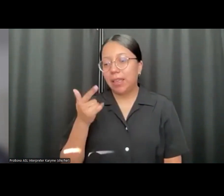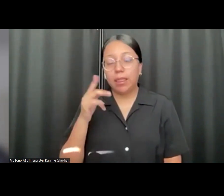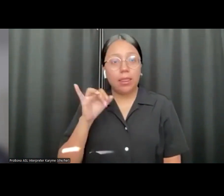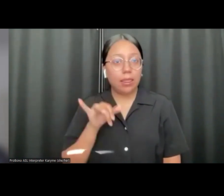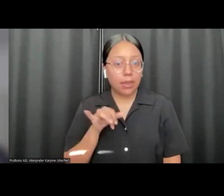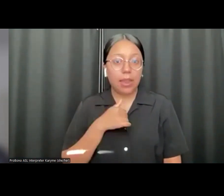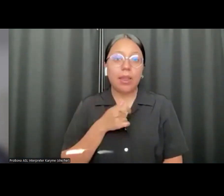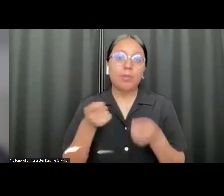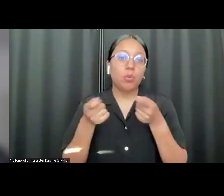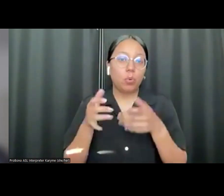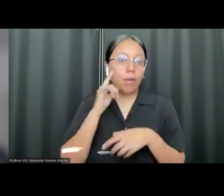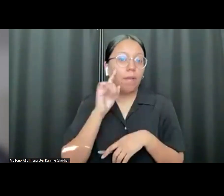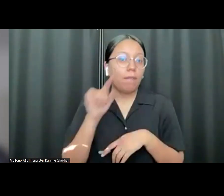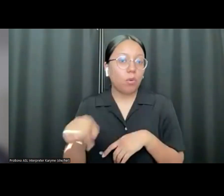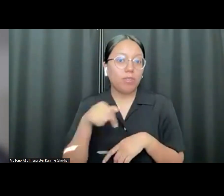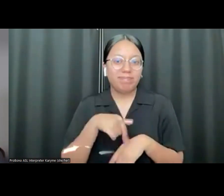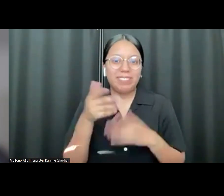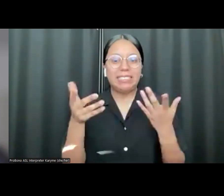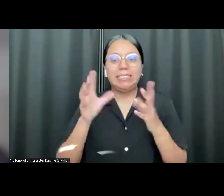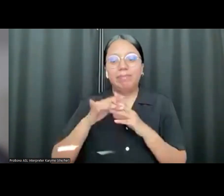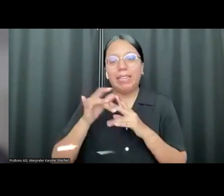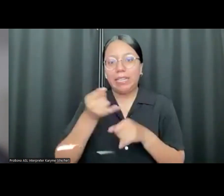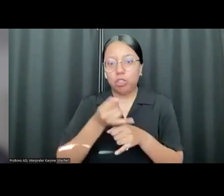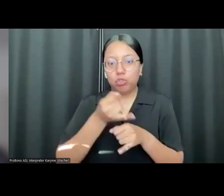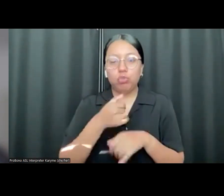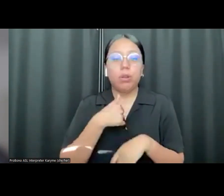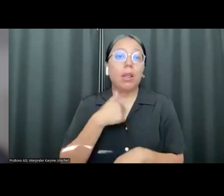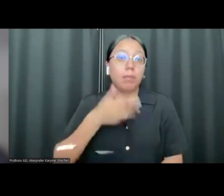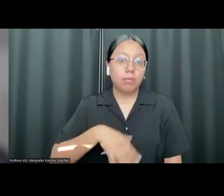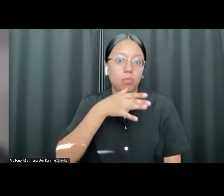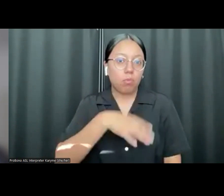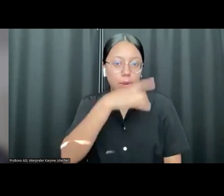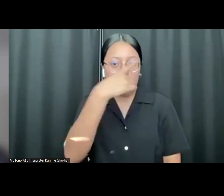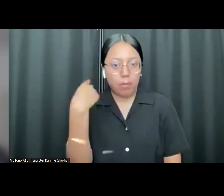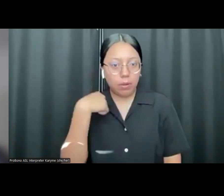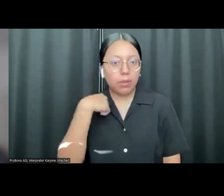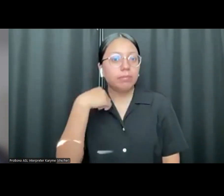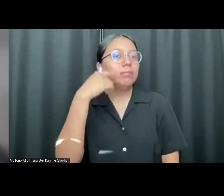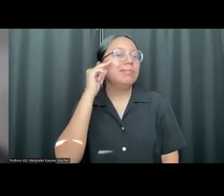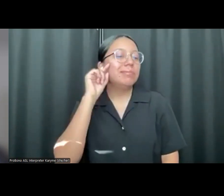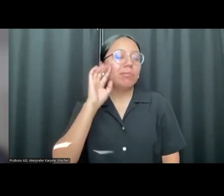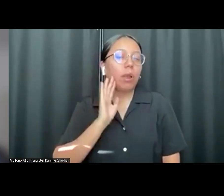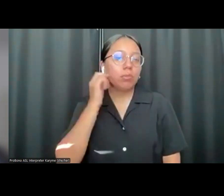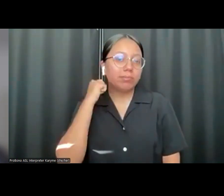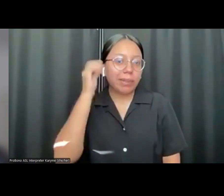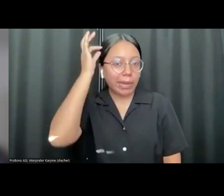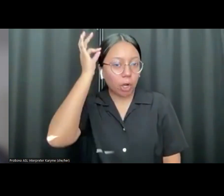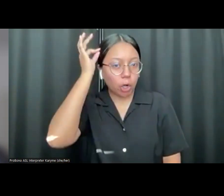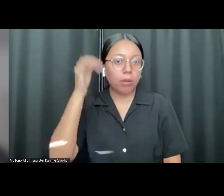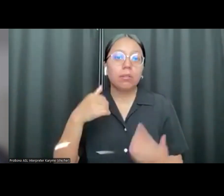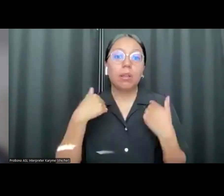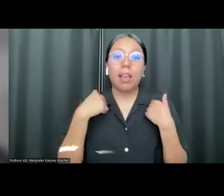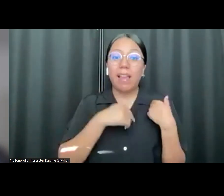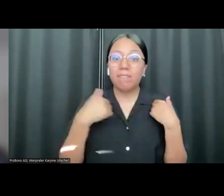brown-skinned Black woman with black hair. It's slicked back. I'm wearing a rust brown shirt and black